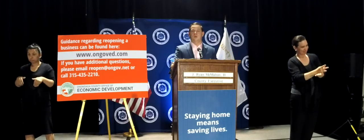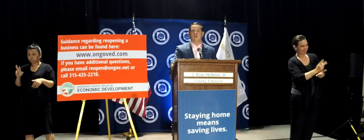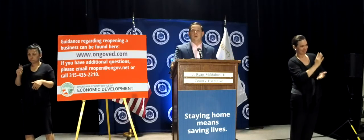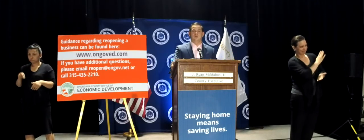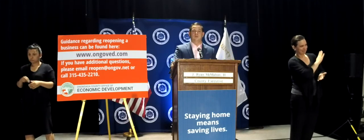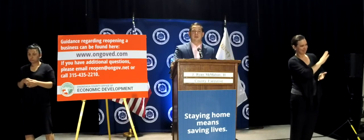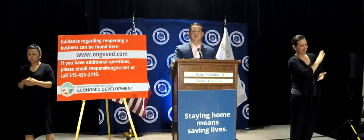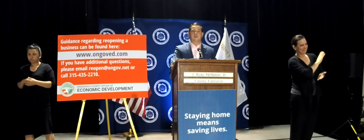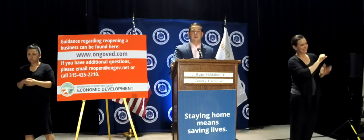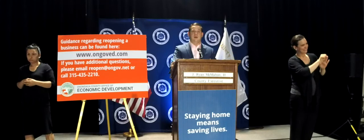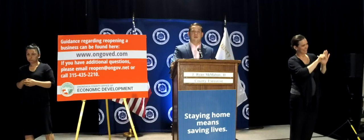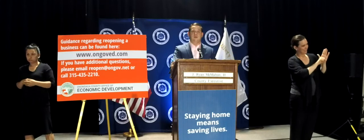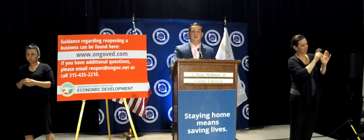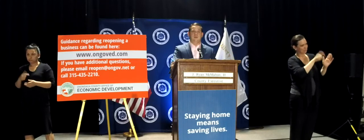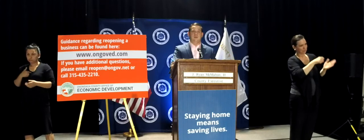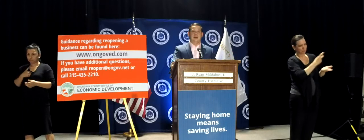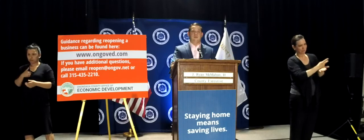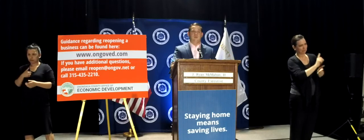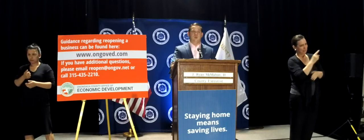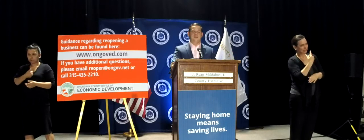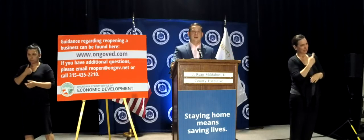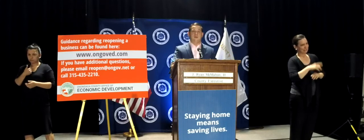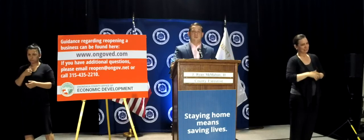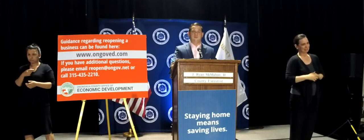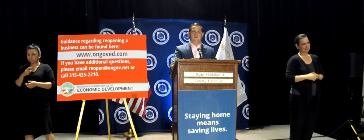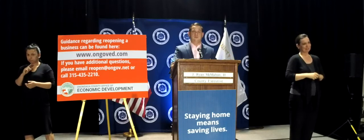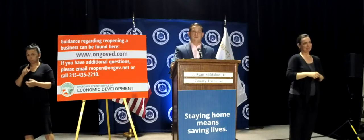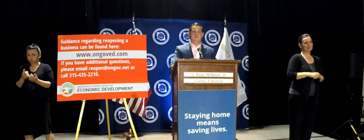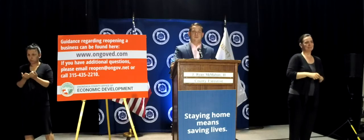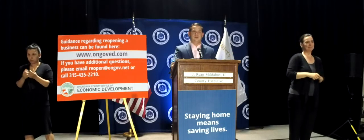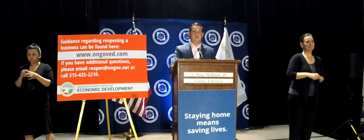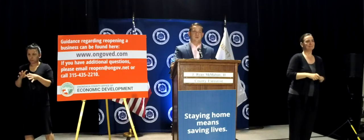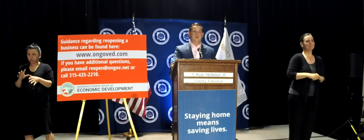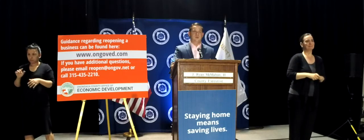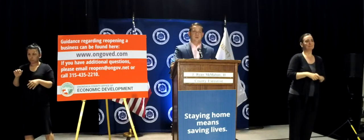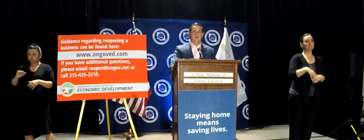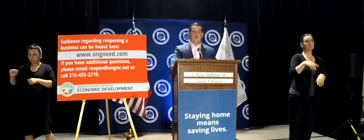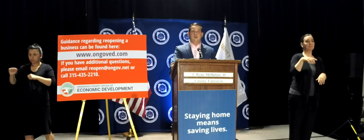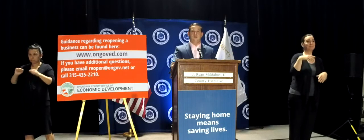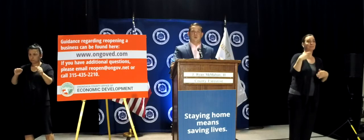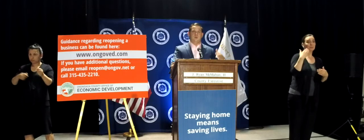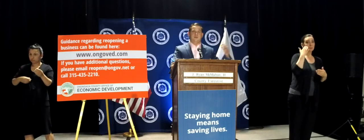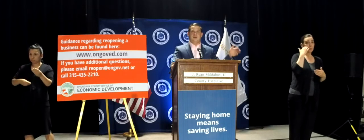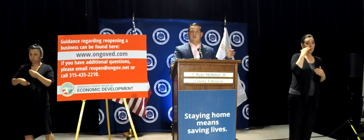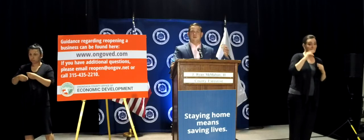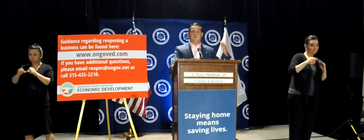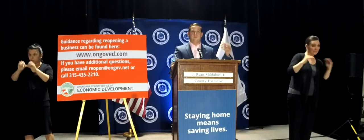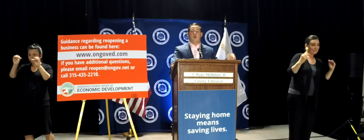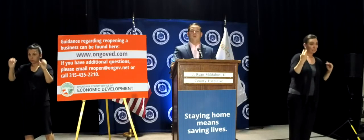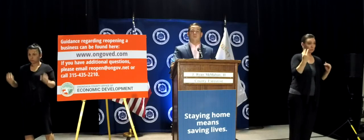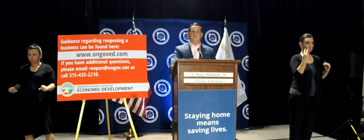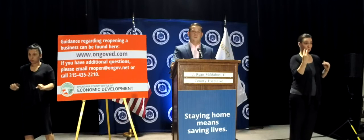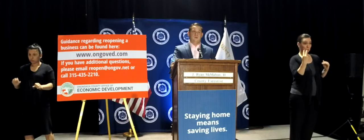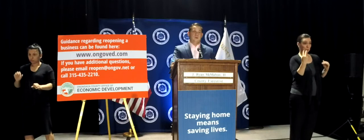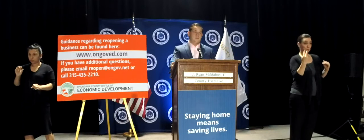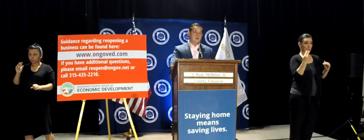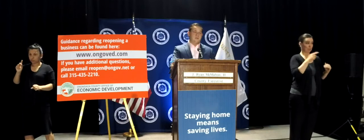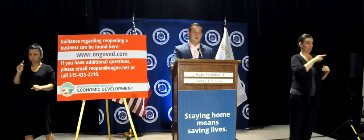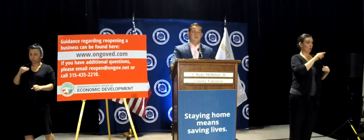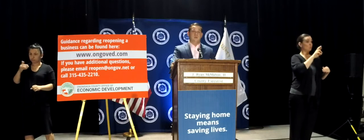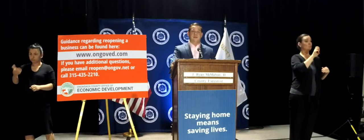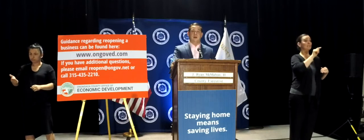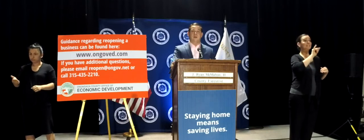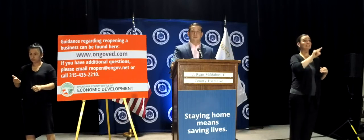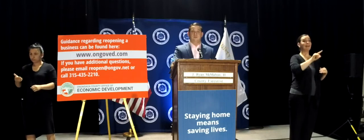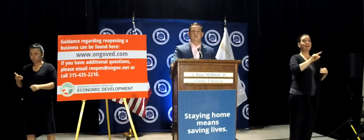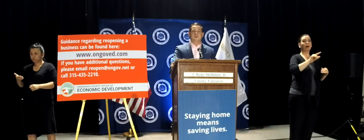so that's, again, retail, phase 2, in-store retail's open.